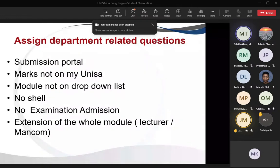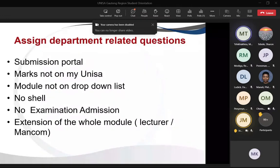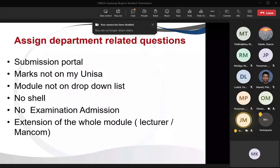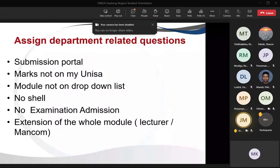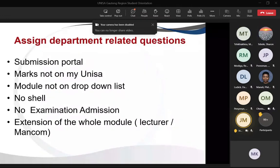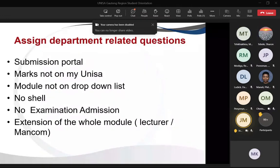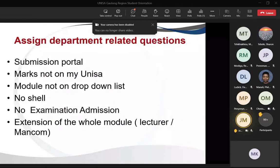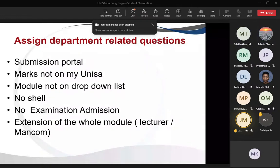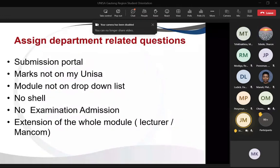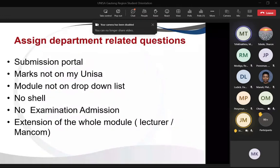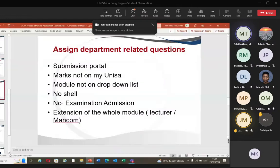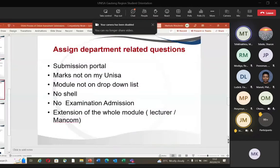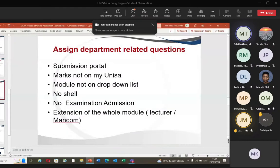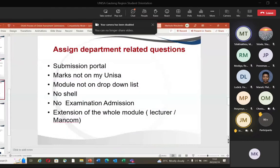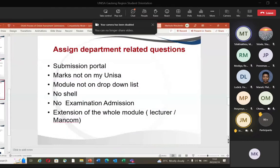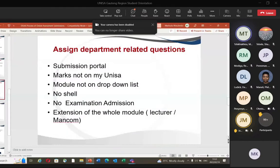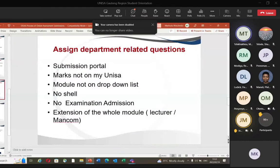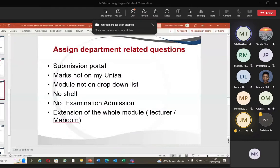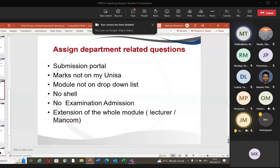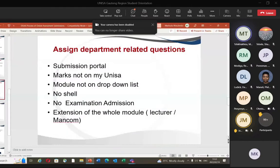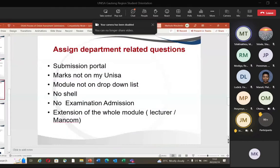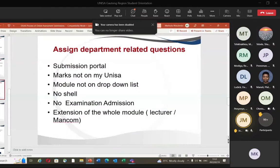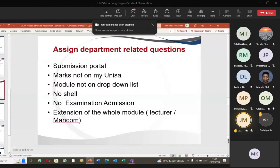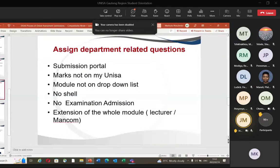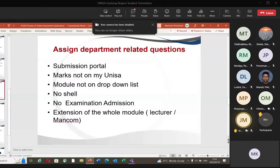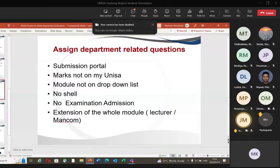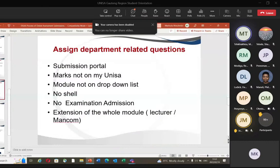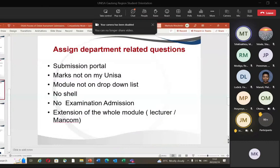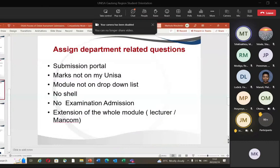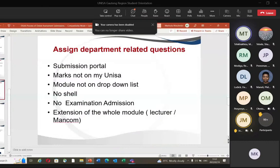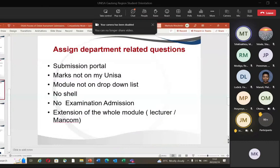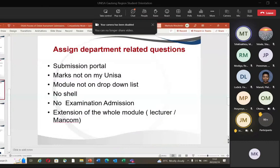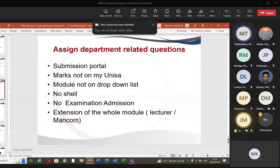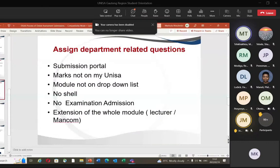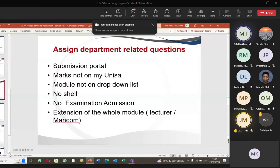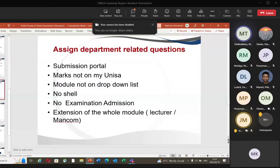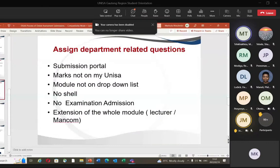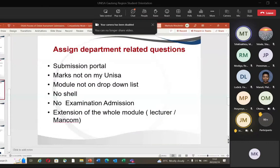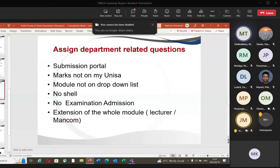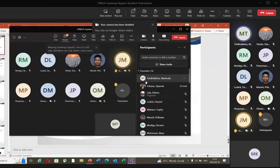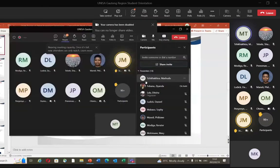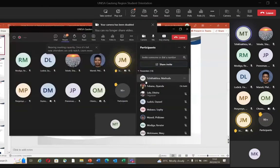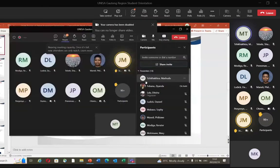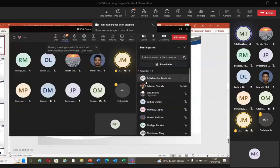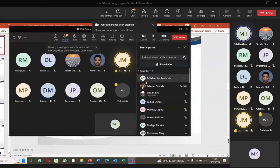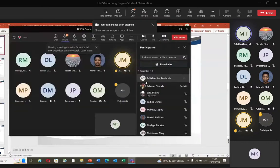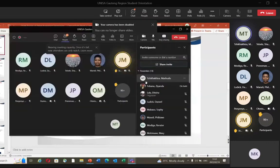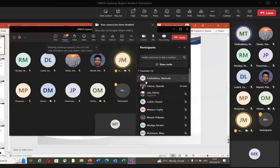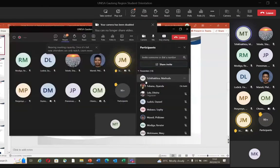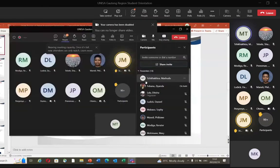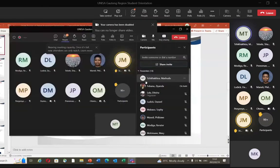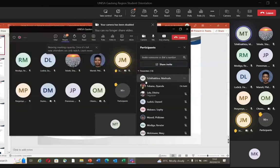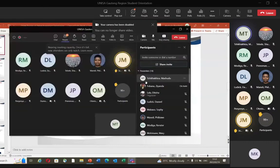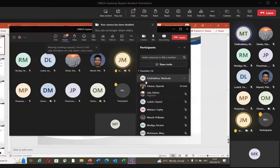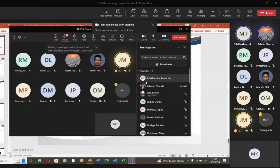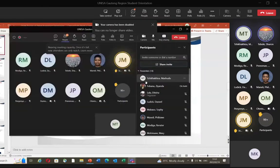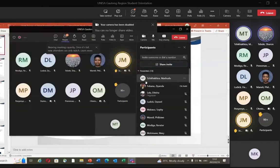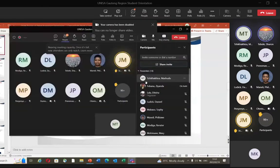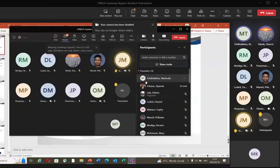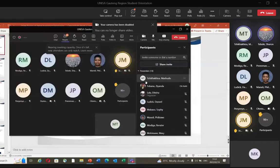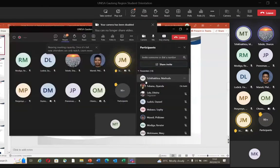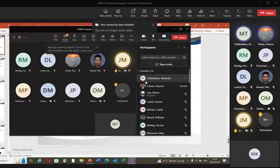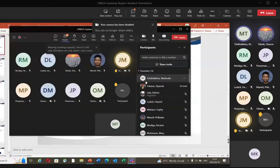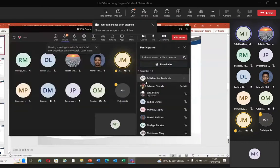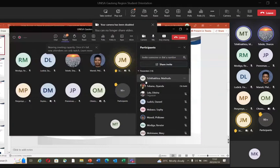thank you okay I don't know where I was um not sure if I covered the submission